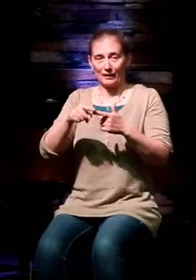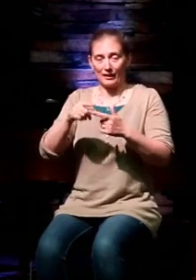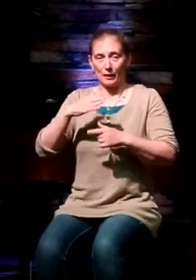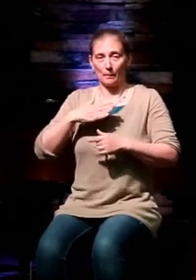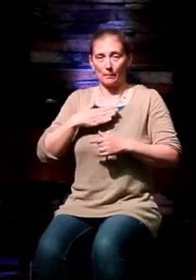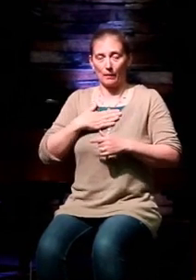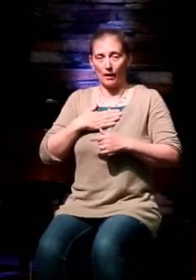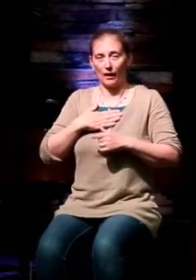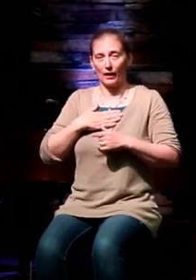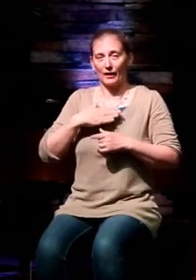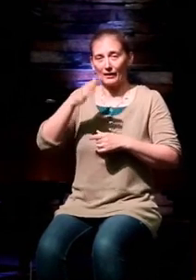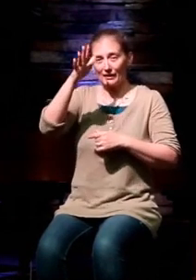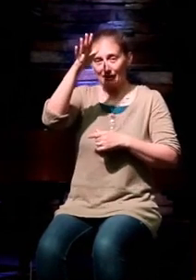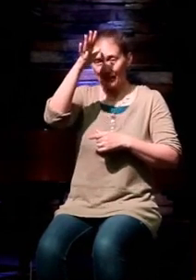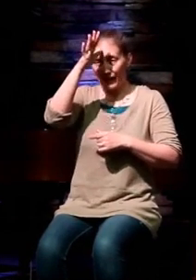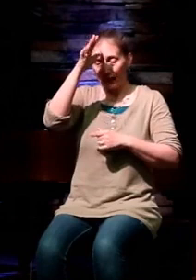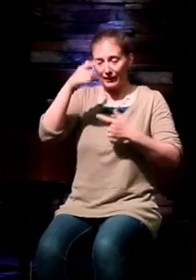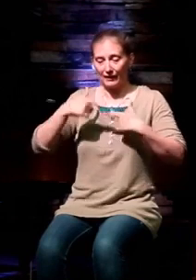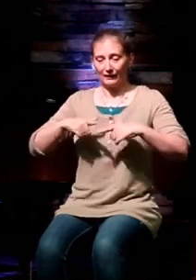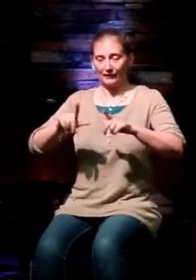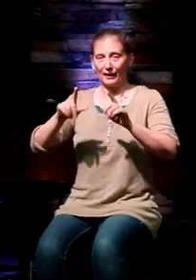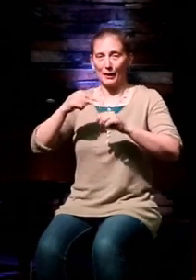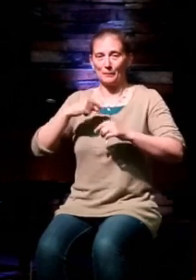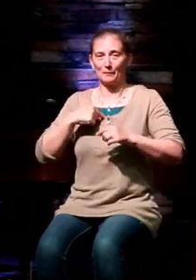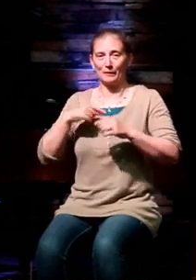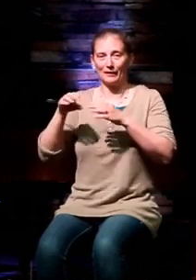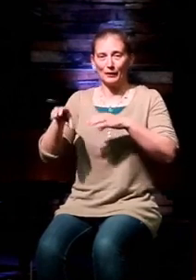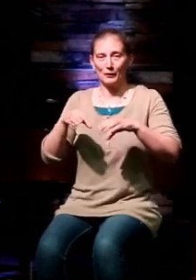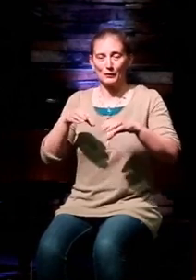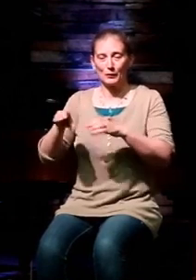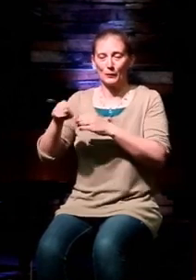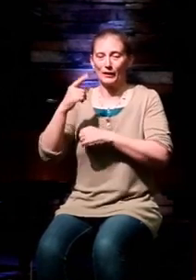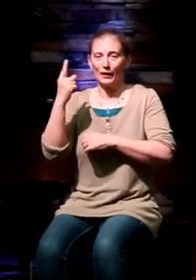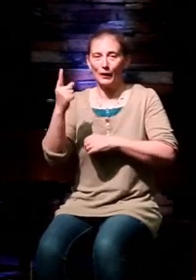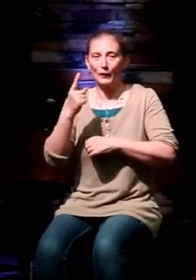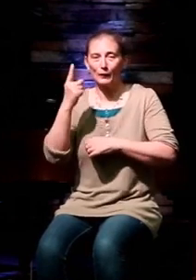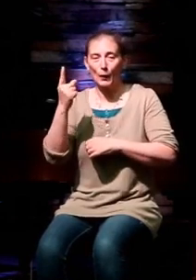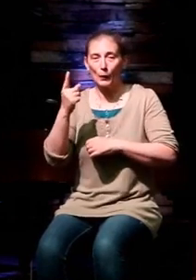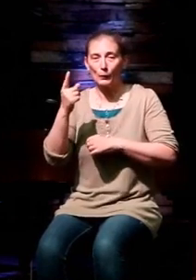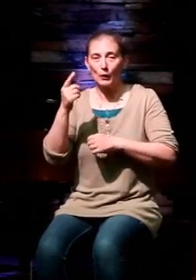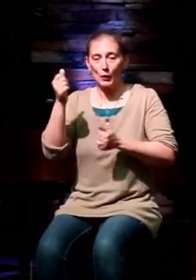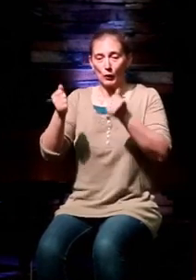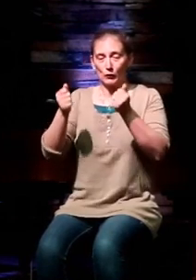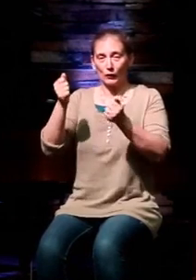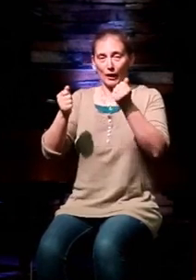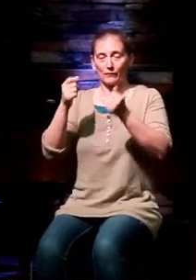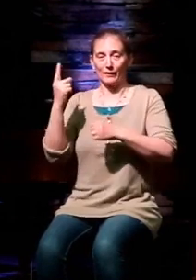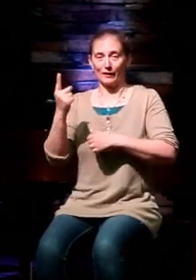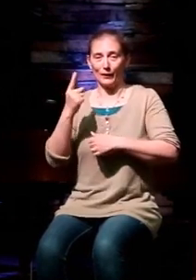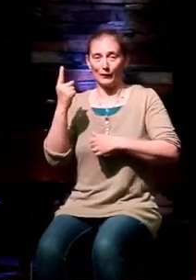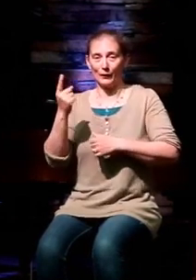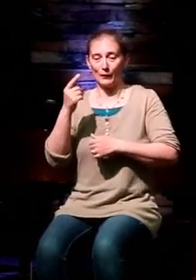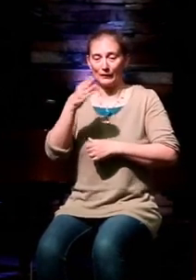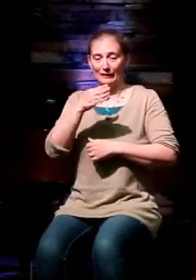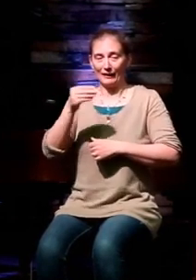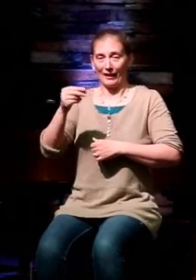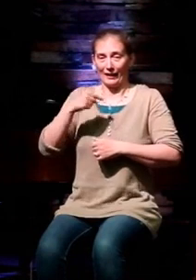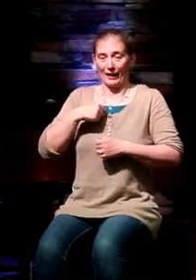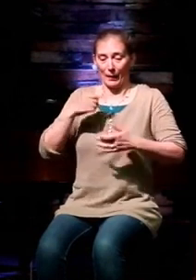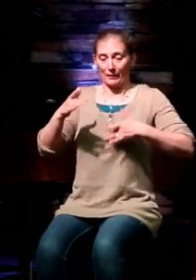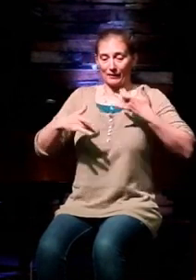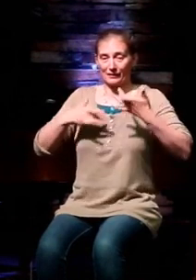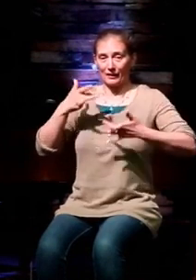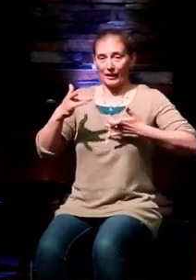go, and I'm a big shot all of a sudden. I'm driving the car all by myself. I think I'm really something until I